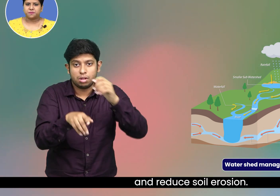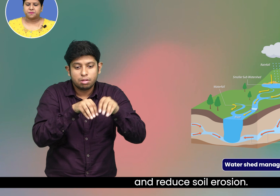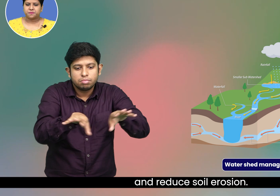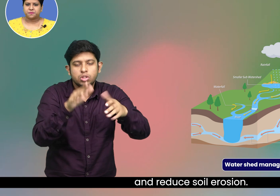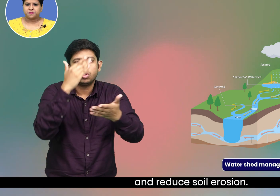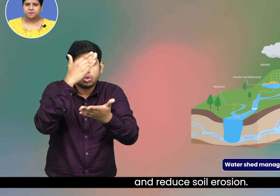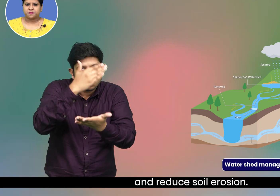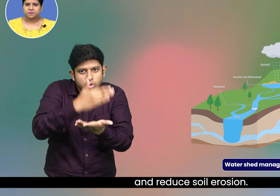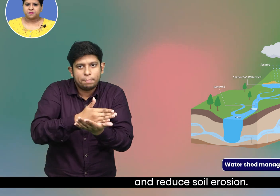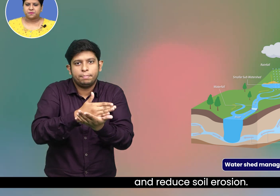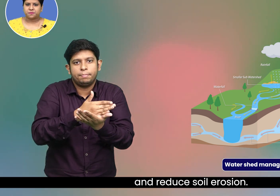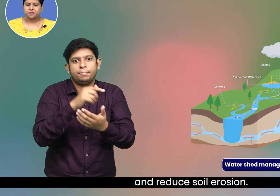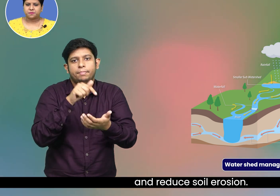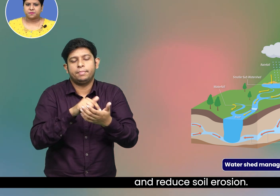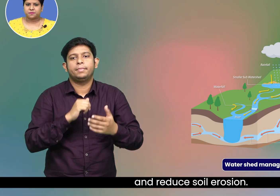erosion.